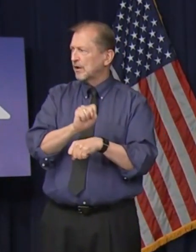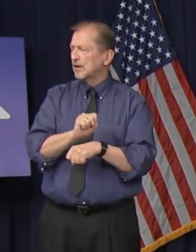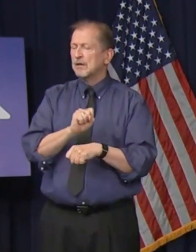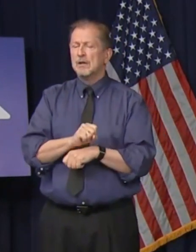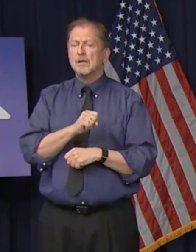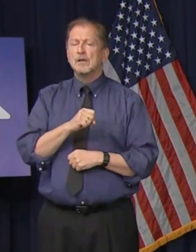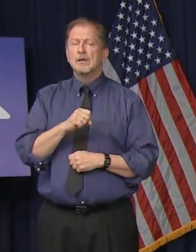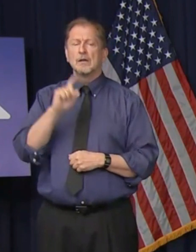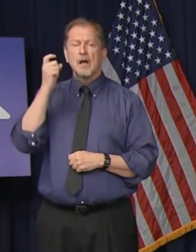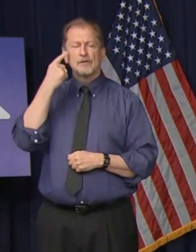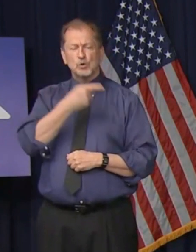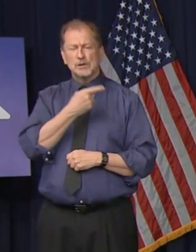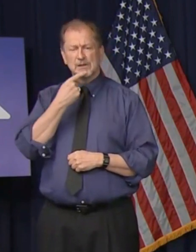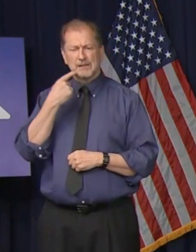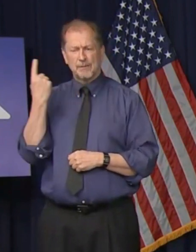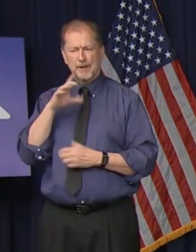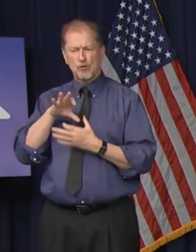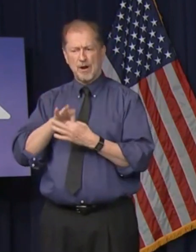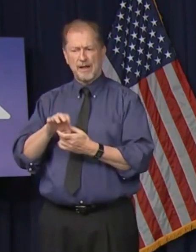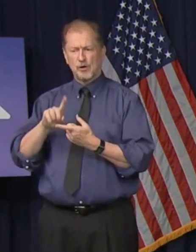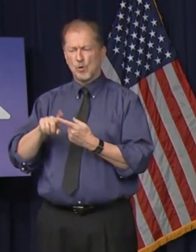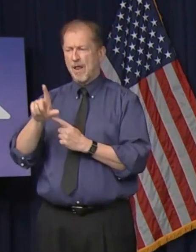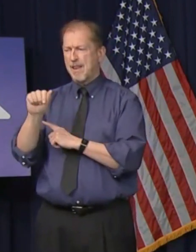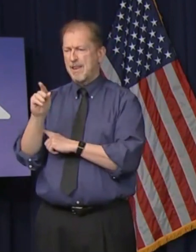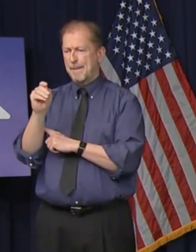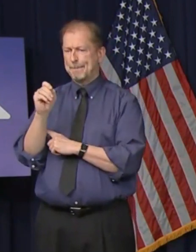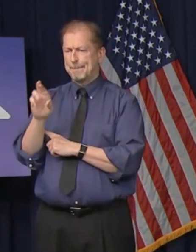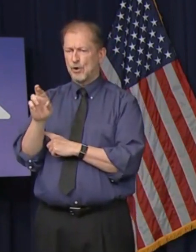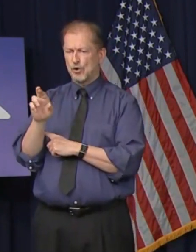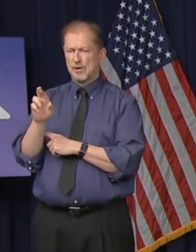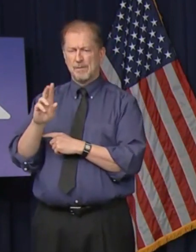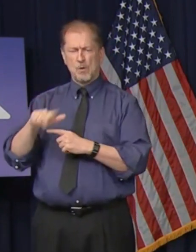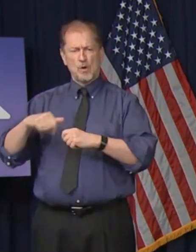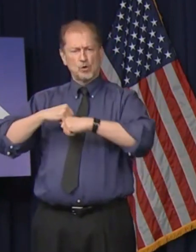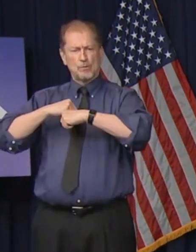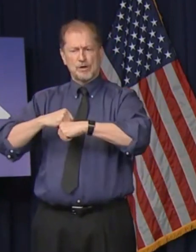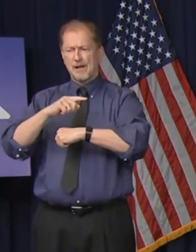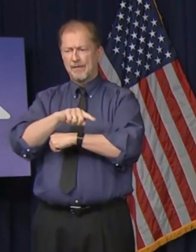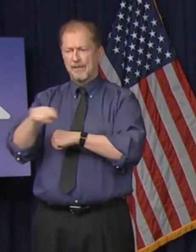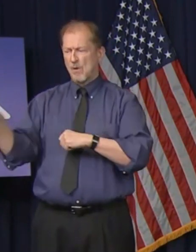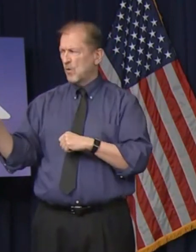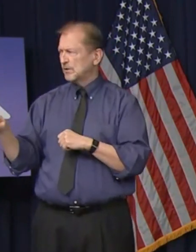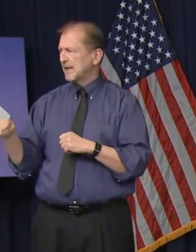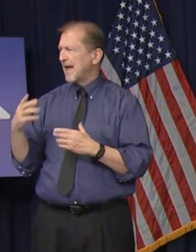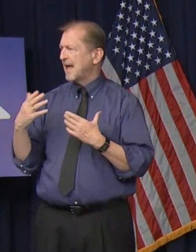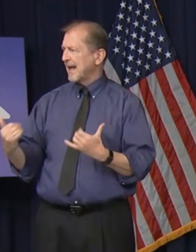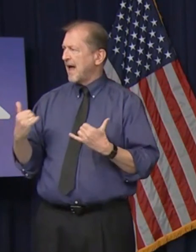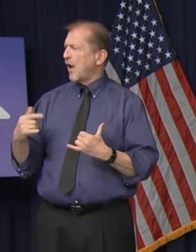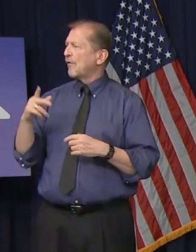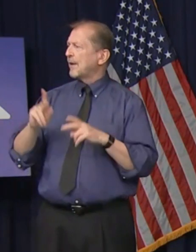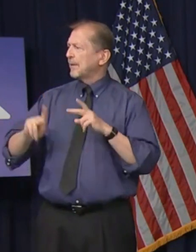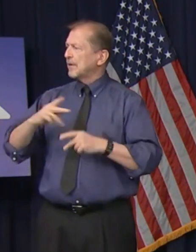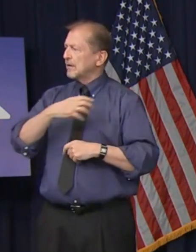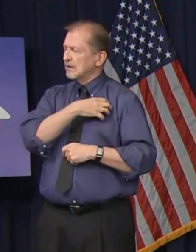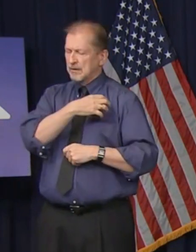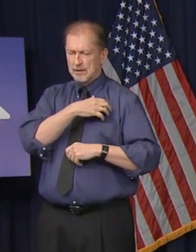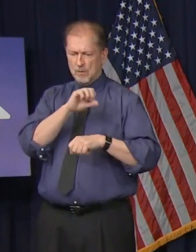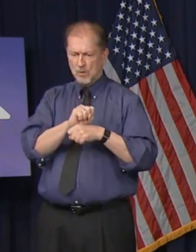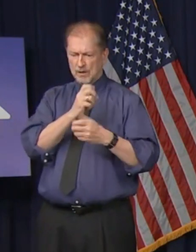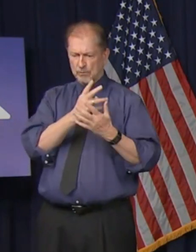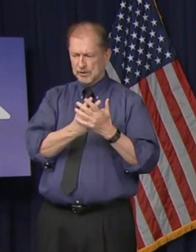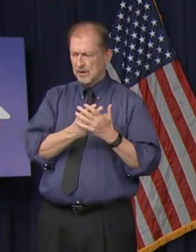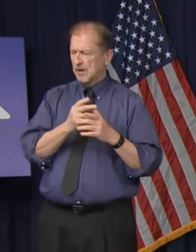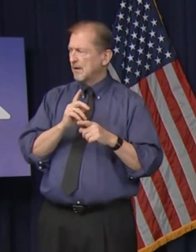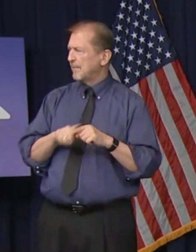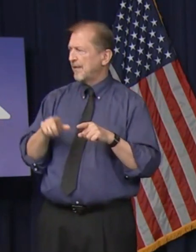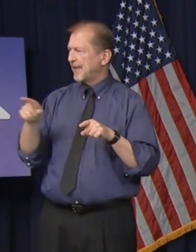labor issue. Governor, doesn't this go against what you've said in protecting people on the front lines, in this case correctional officers, and also would not allowing